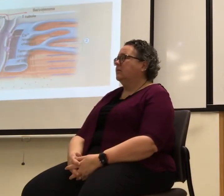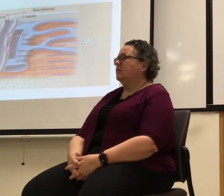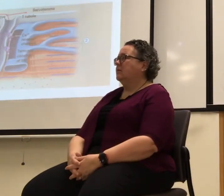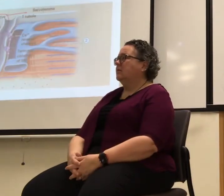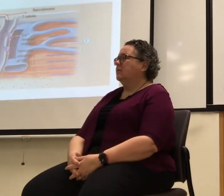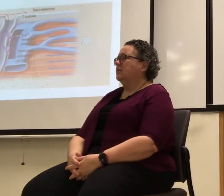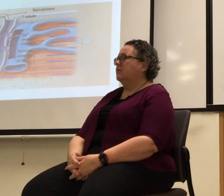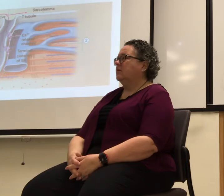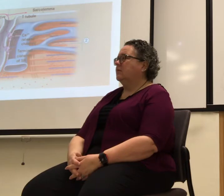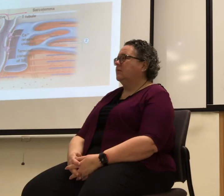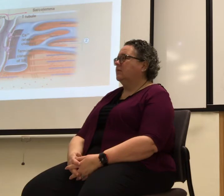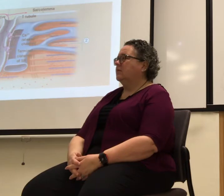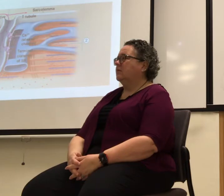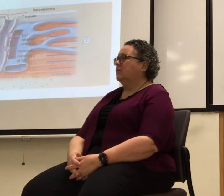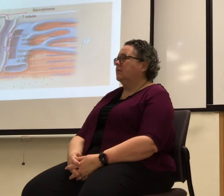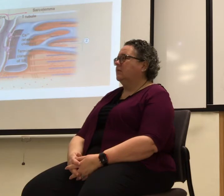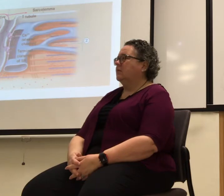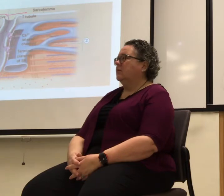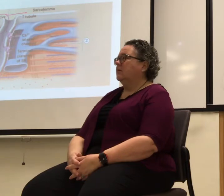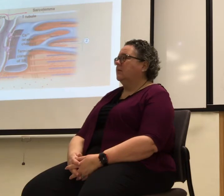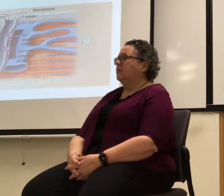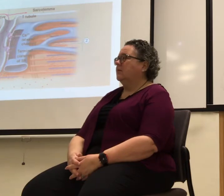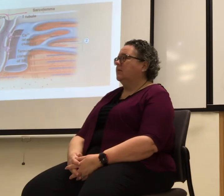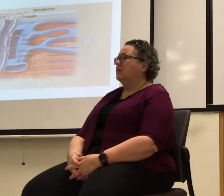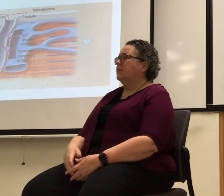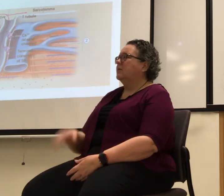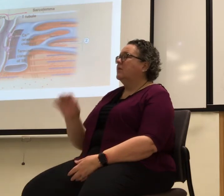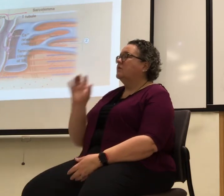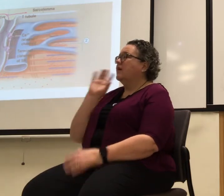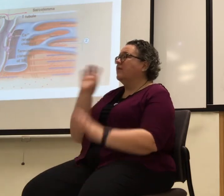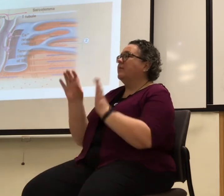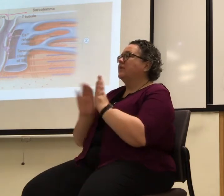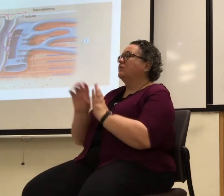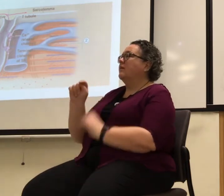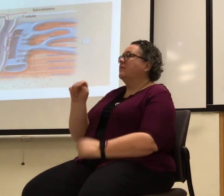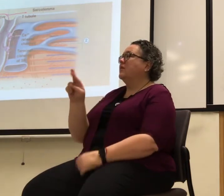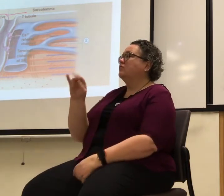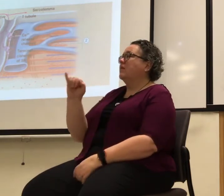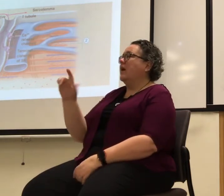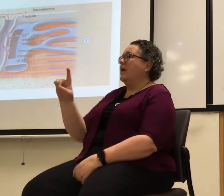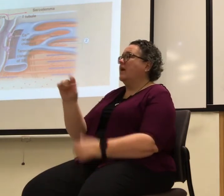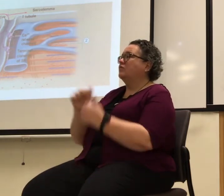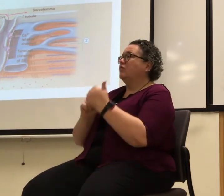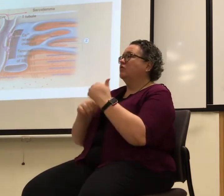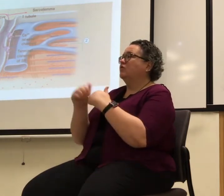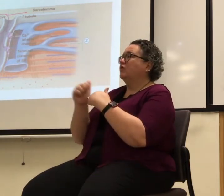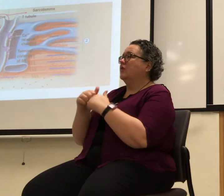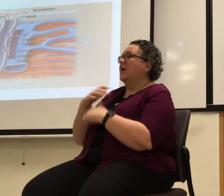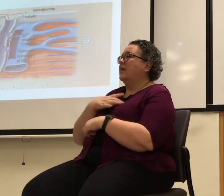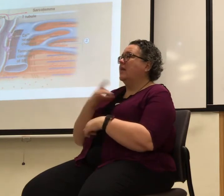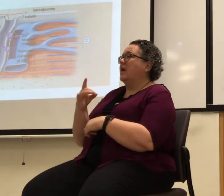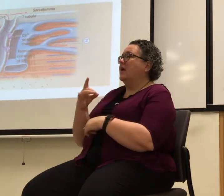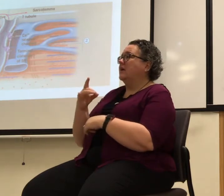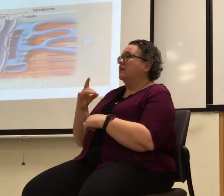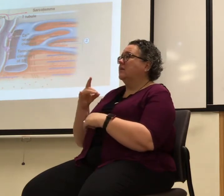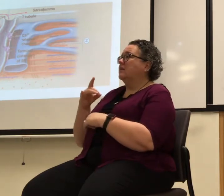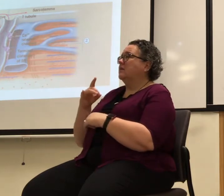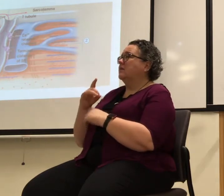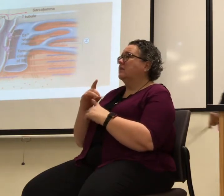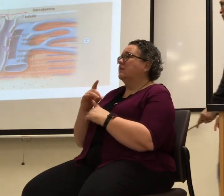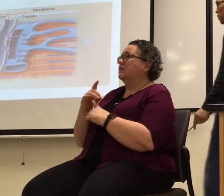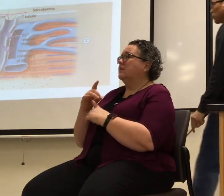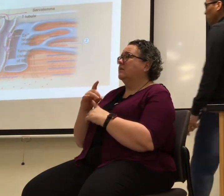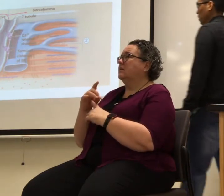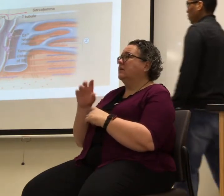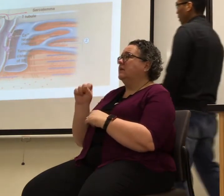of the Triad Structure. Yeah. And what I like about this picture, it shows the end sac with terminal